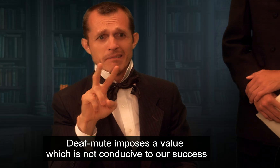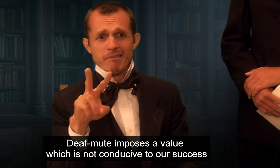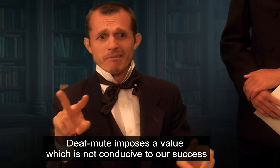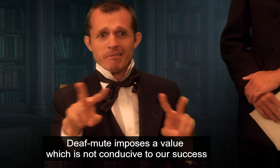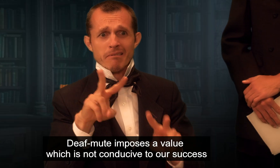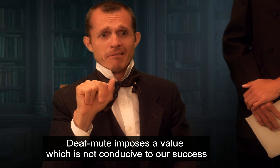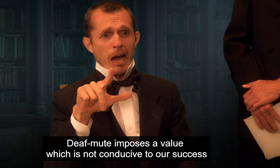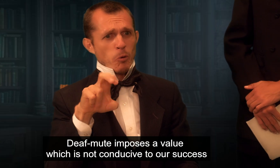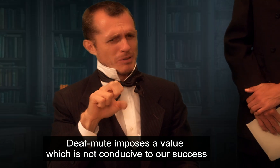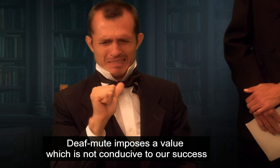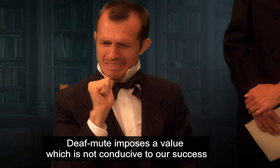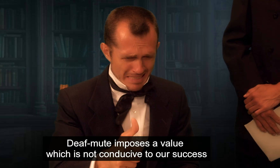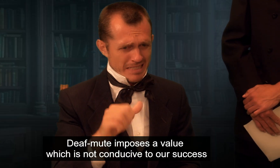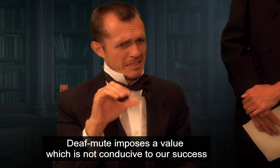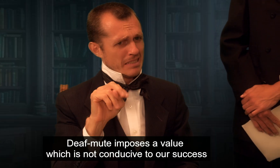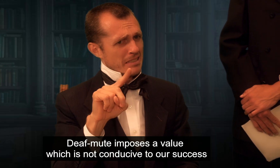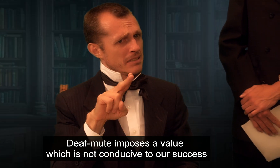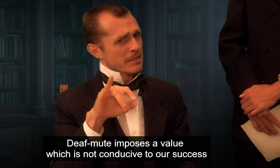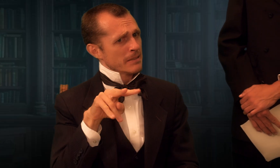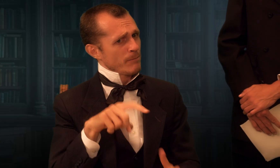imposes a value which is not conducive to our success